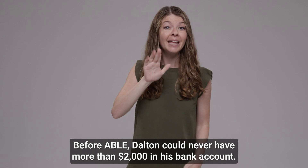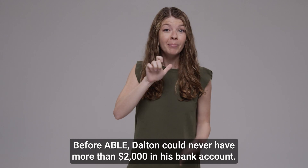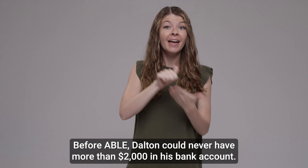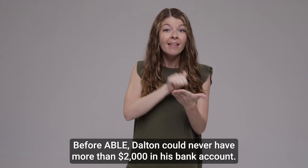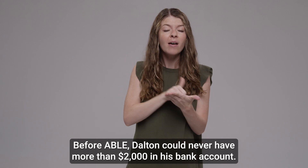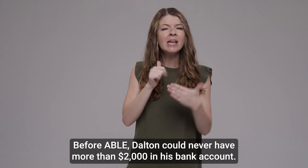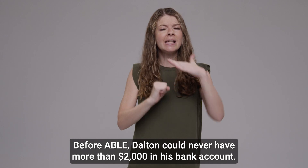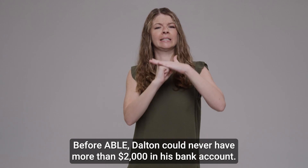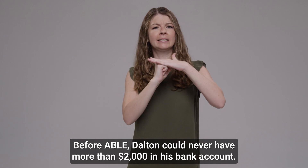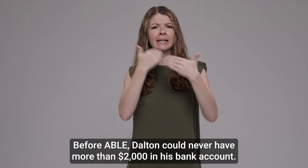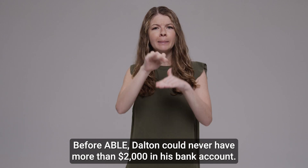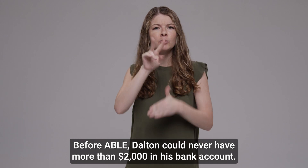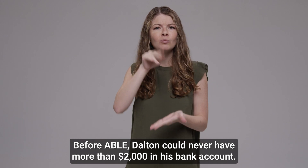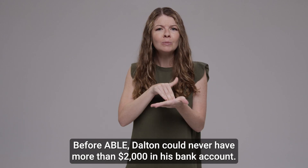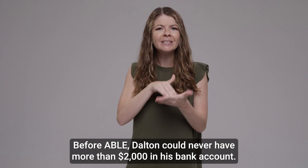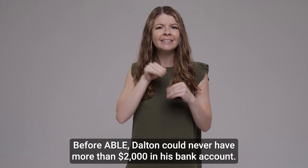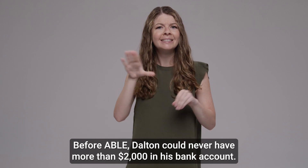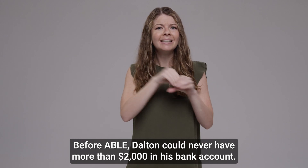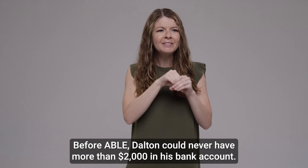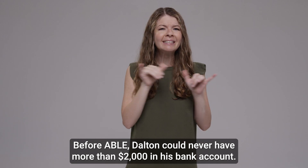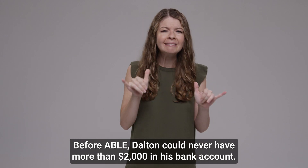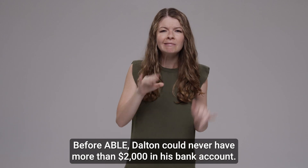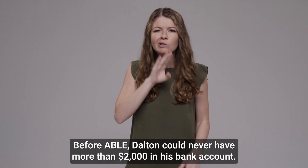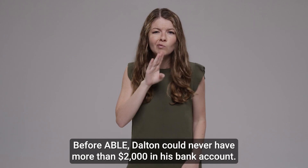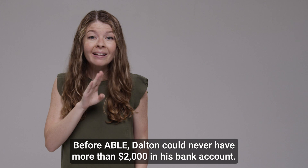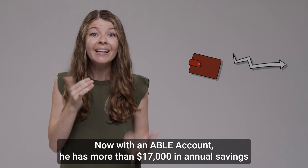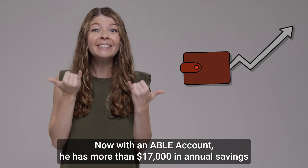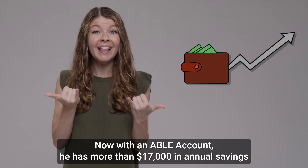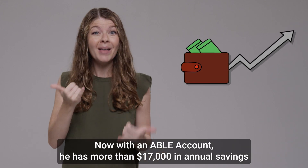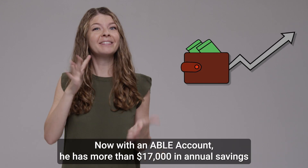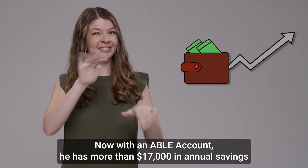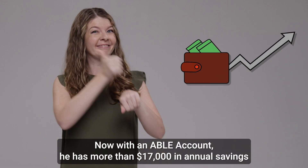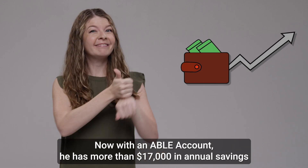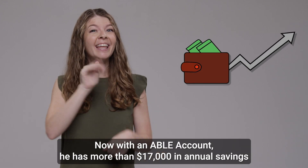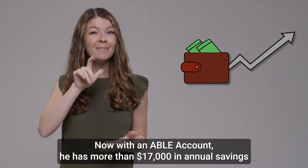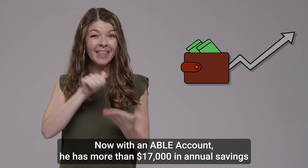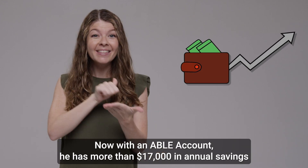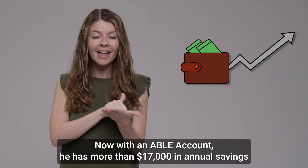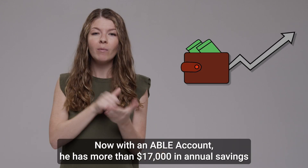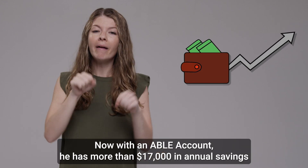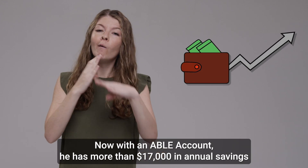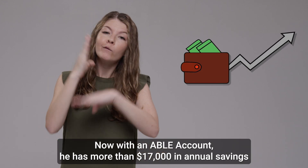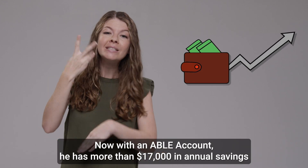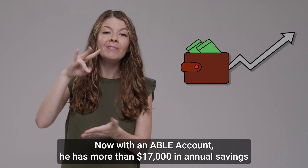Dalton could never have more than $2,000 in his bank account. Now with an ABLE account, he has more